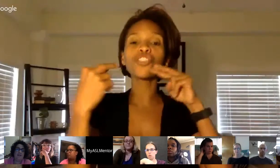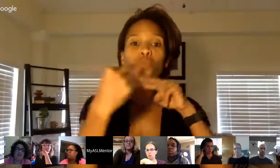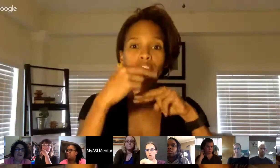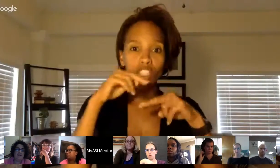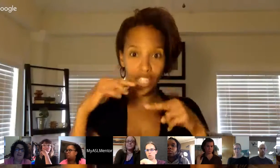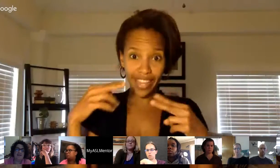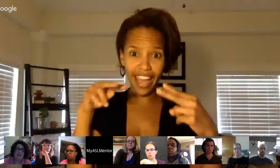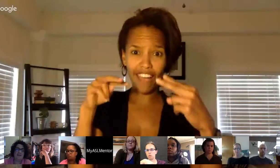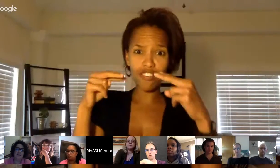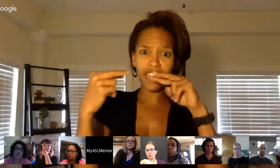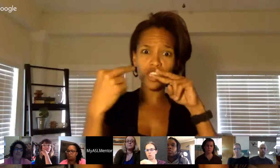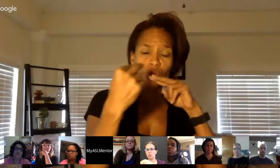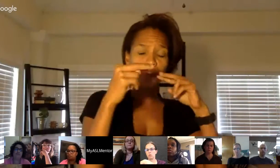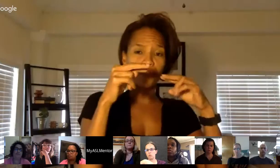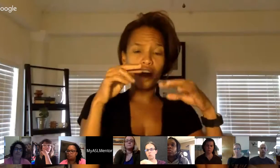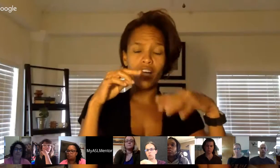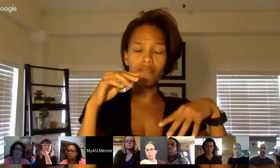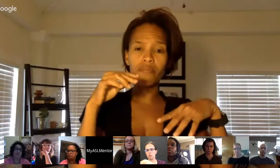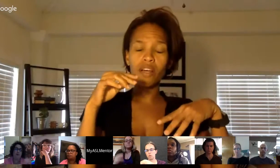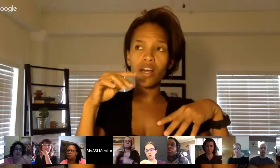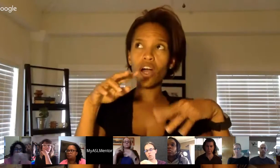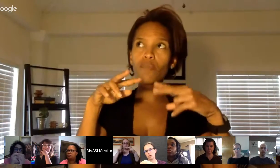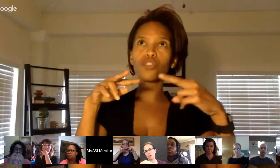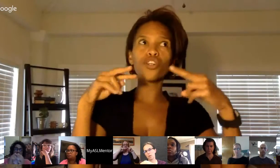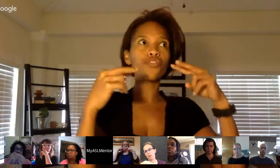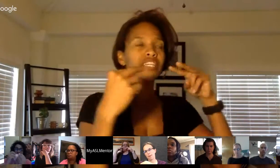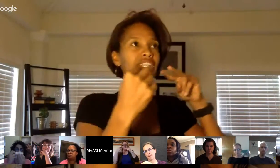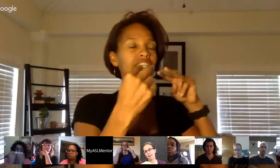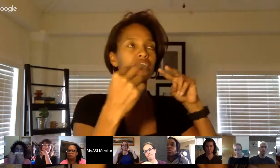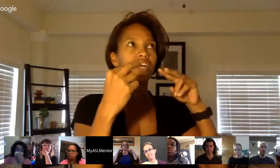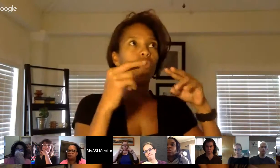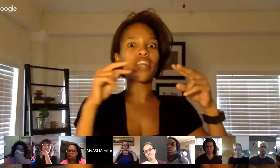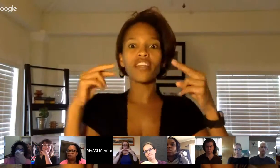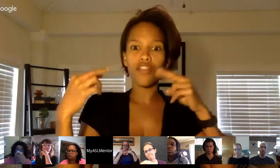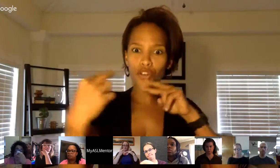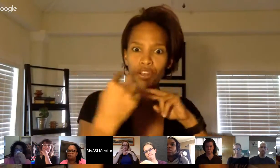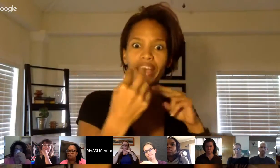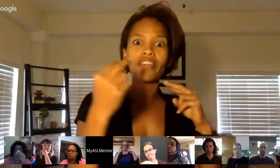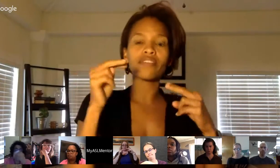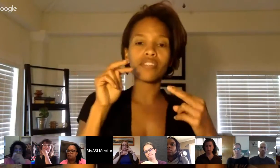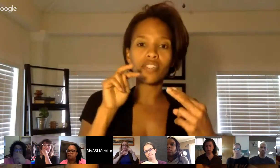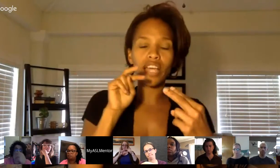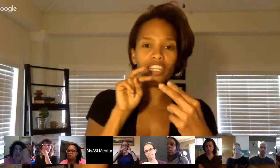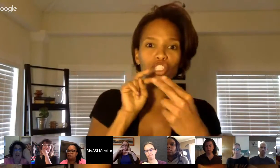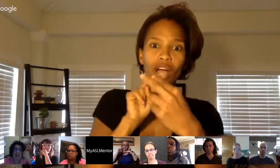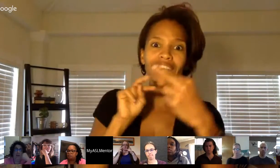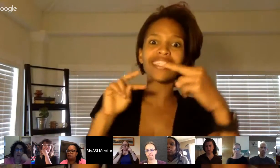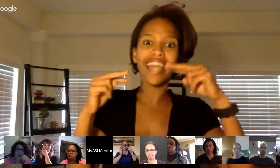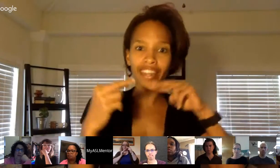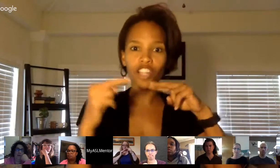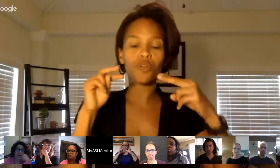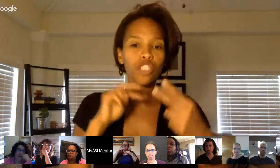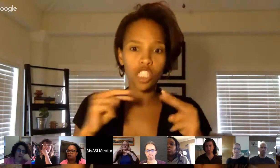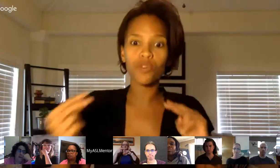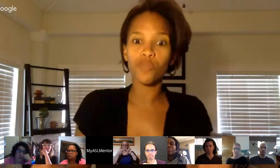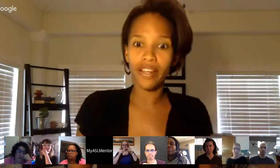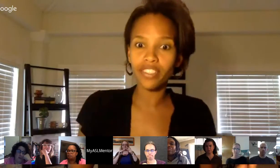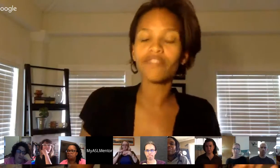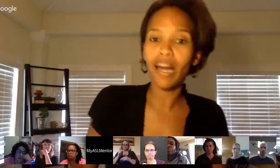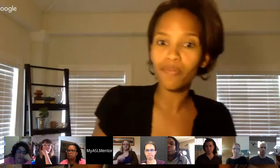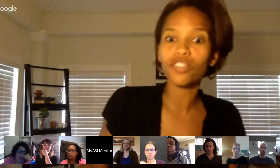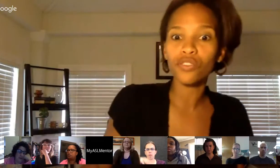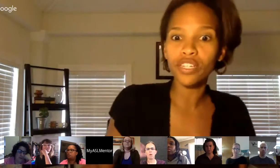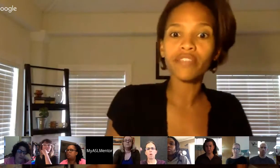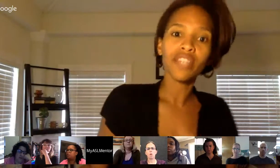perspective is a good way to look at that. Everybody's sort of observing one another and trying to gain other person's